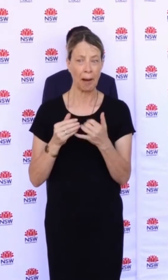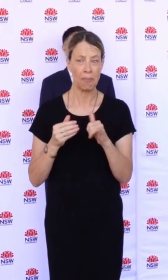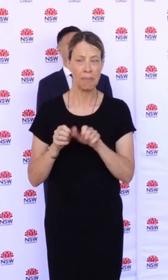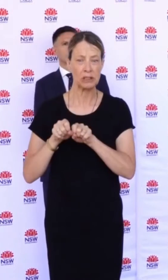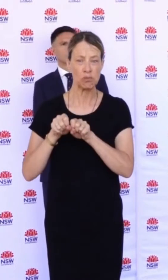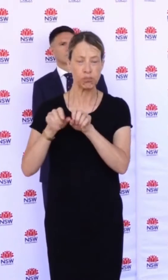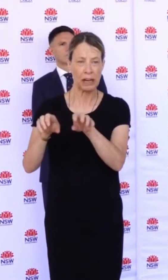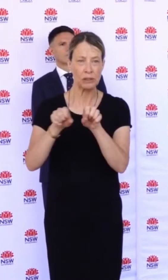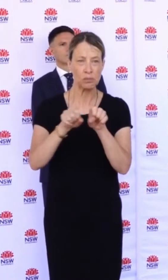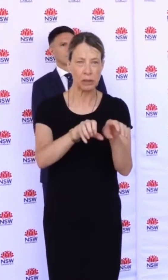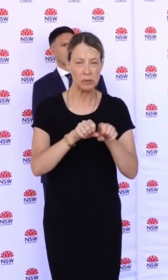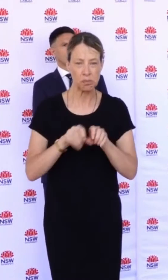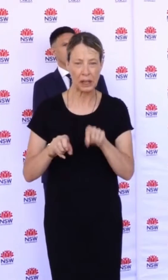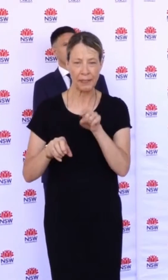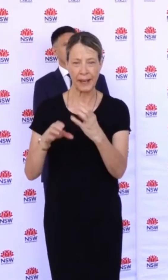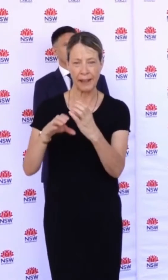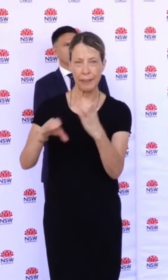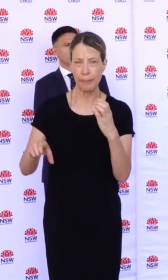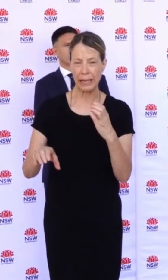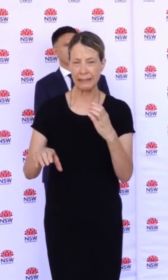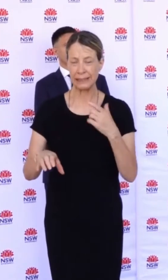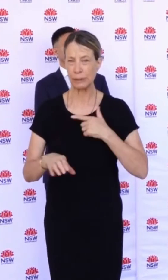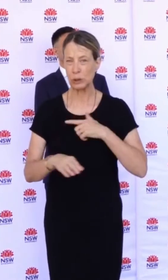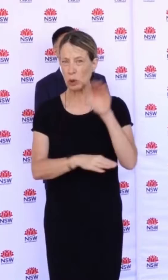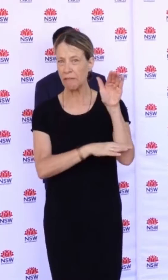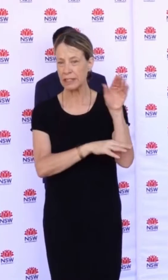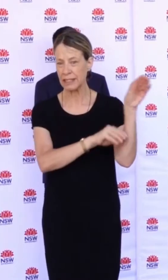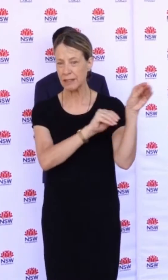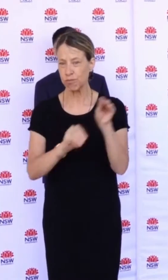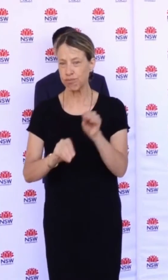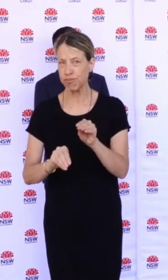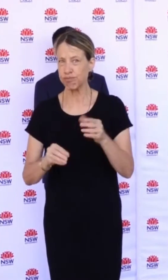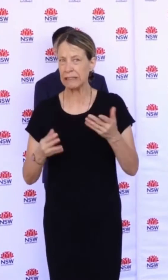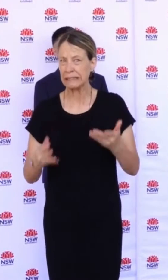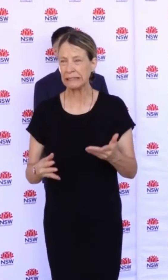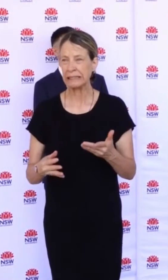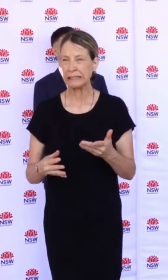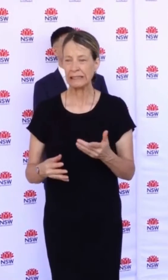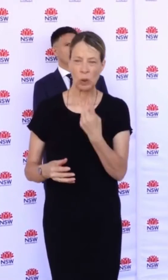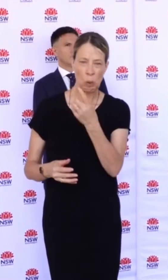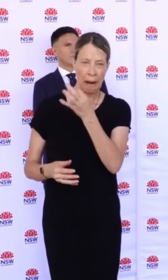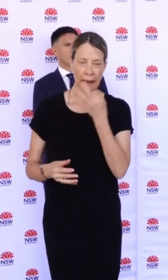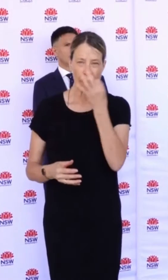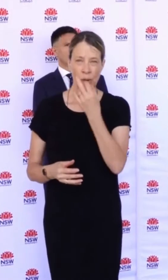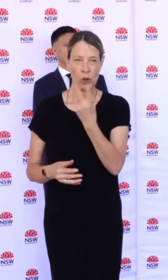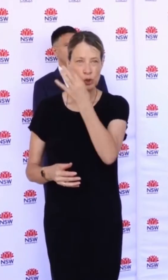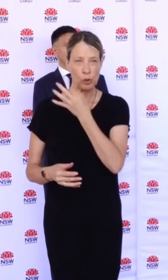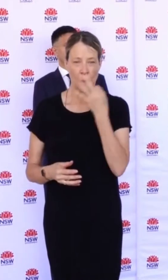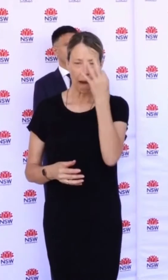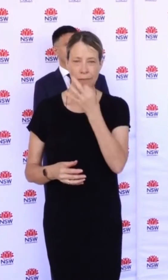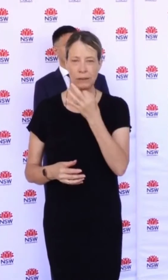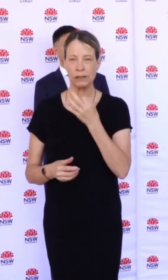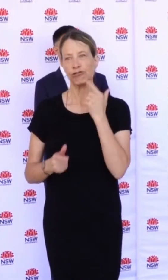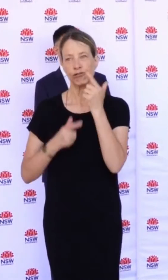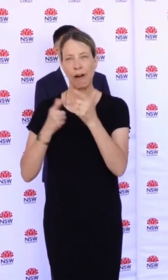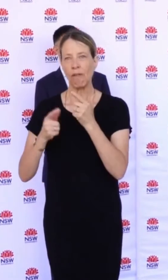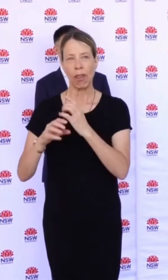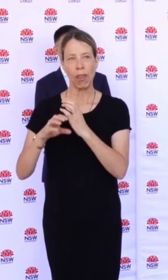virus from overseas, being in a bus for an hour or two to whichever region may be